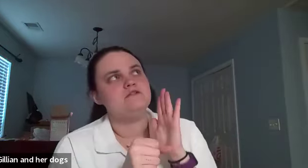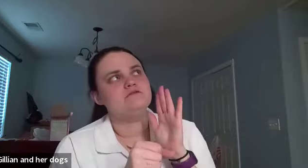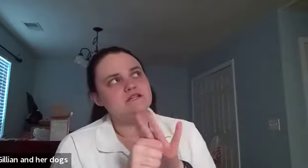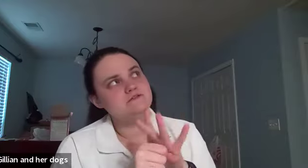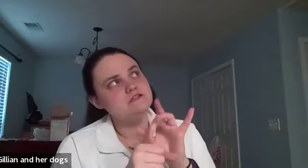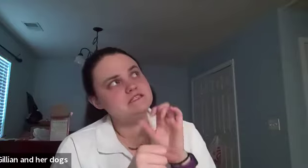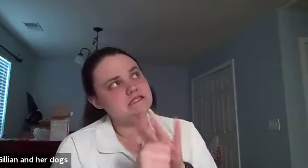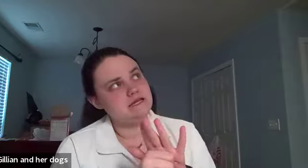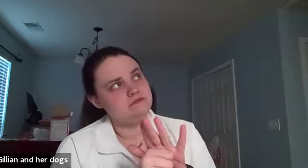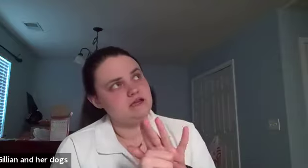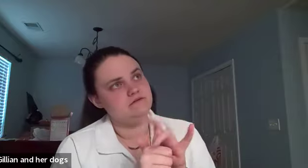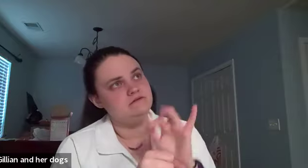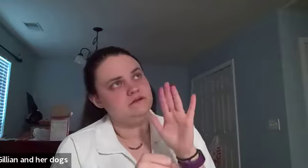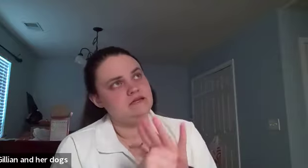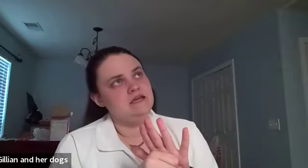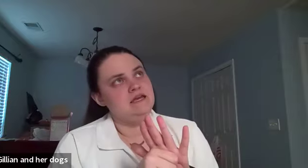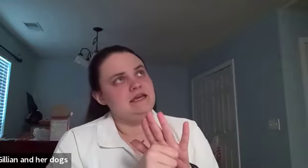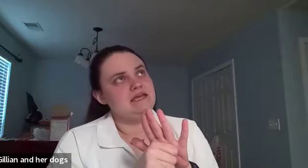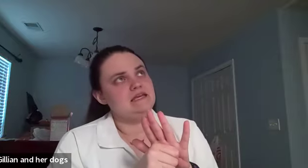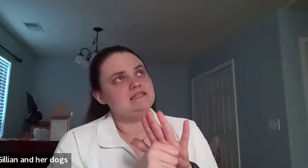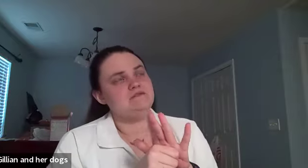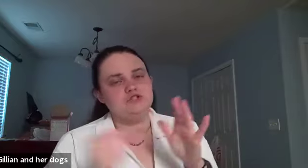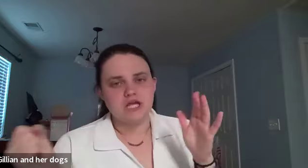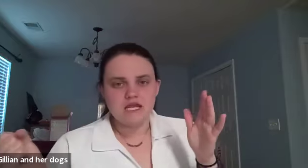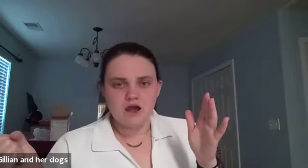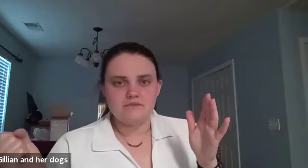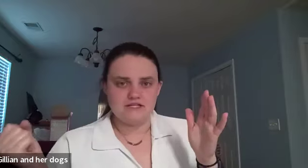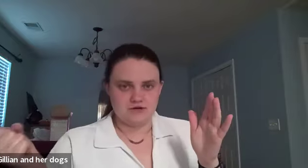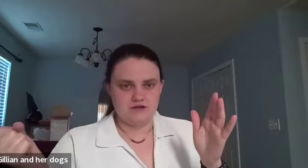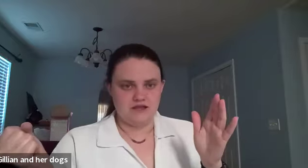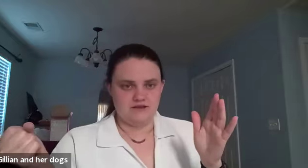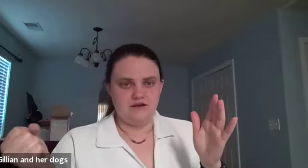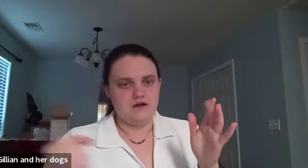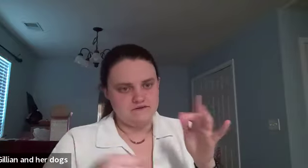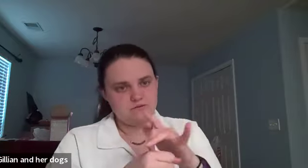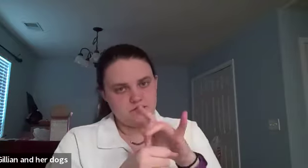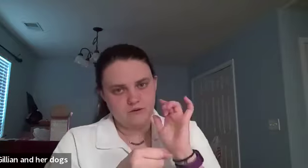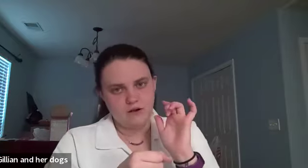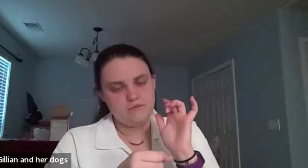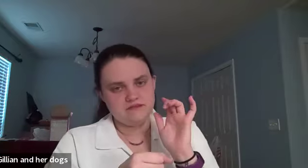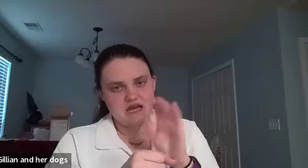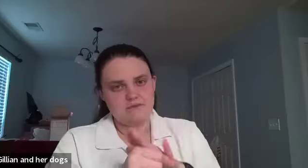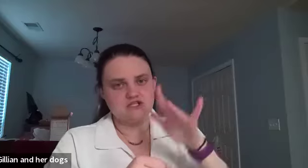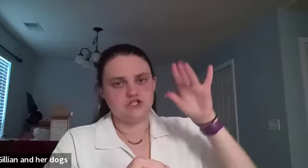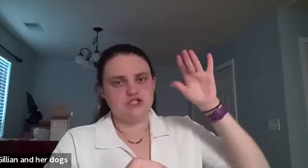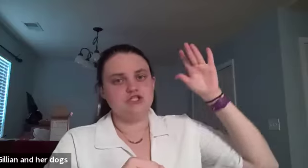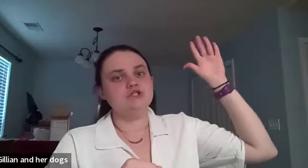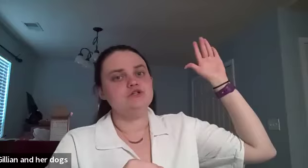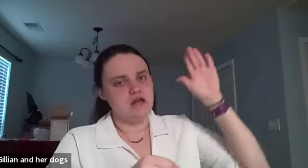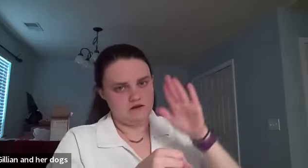The reason for the slam down is if you shake up a soda can, obviously when you open the tap, it's going to shoot out and